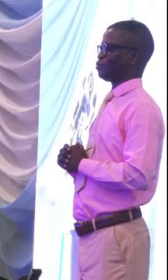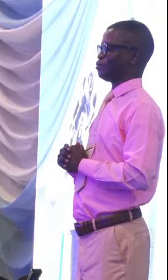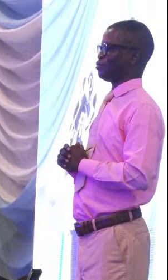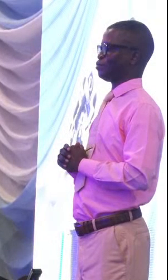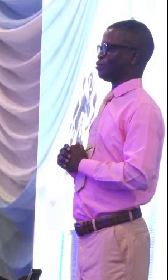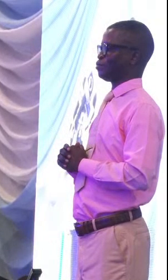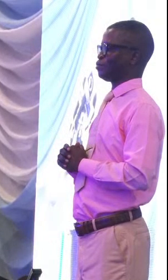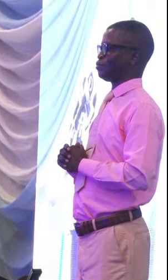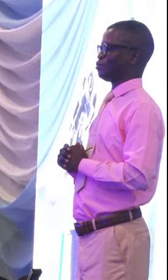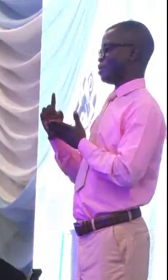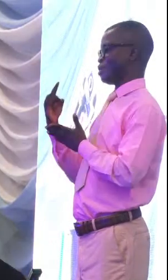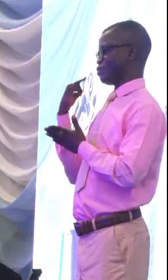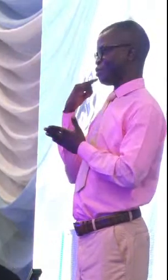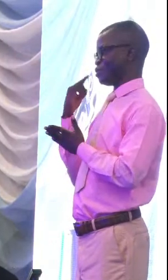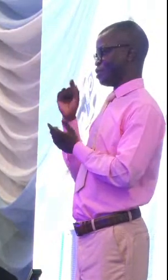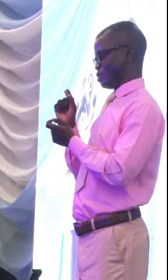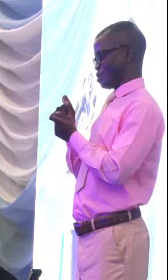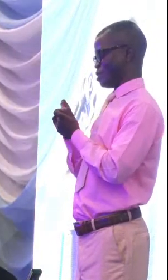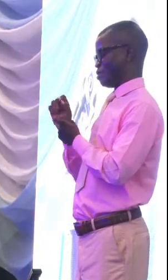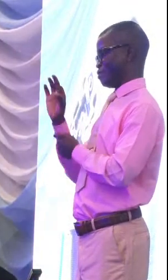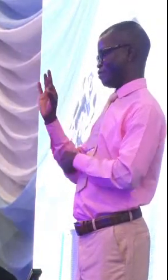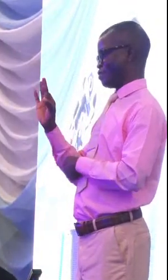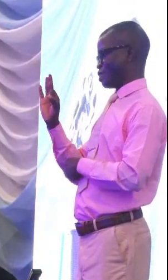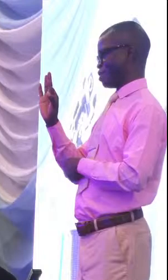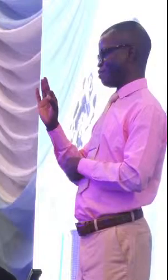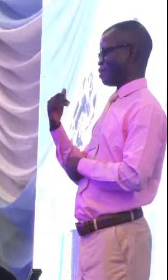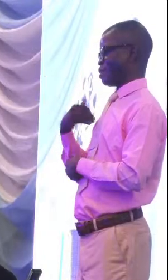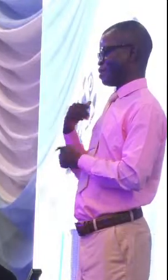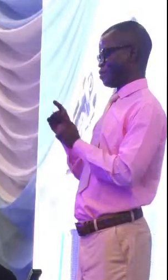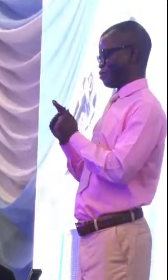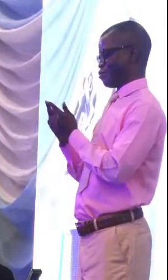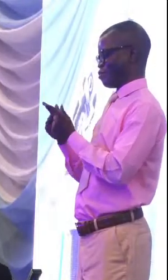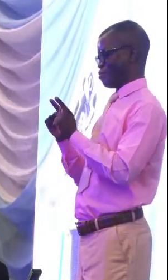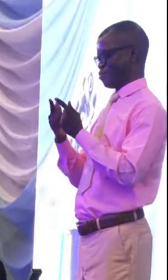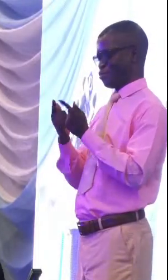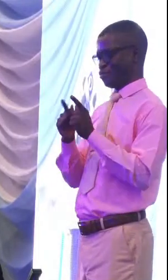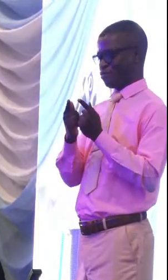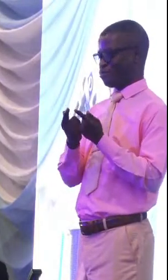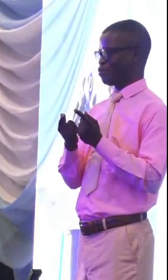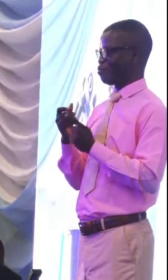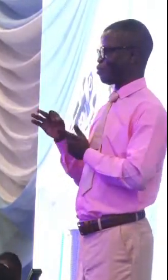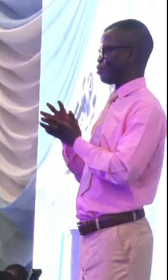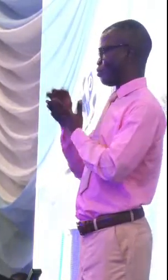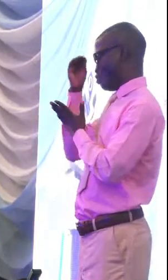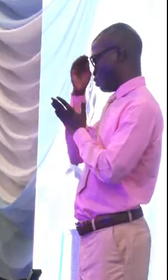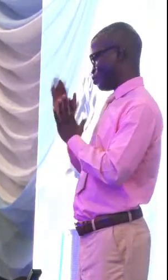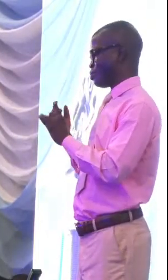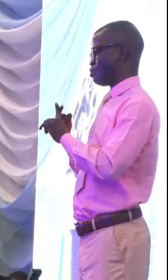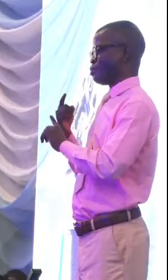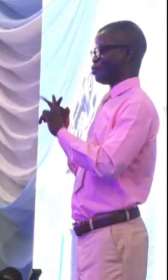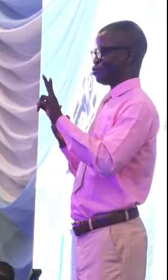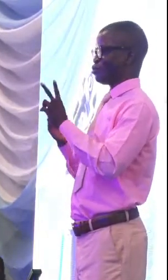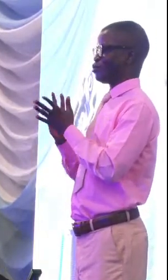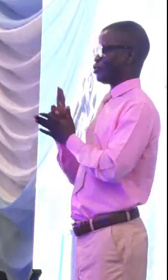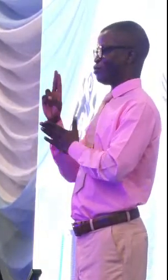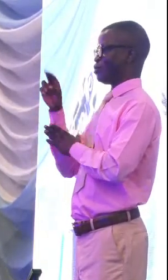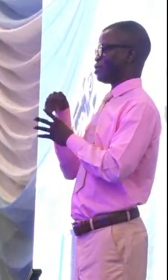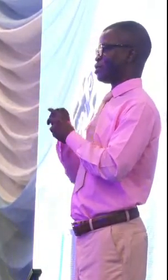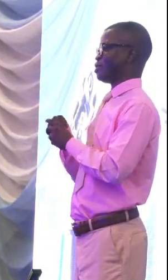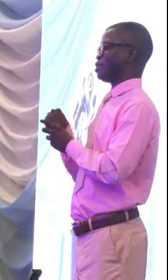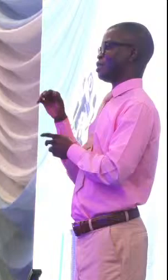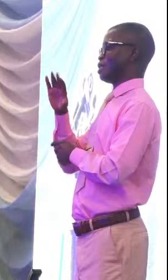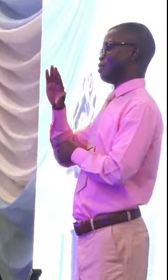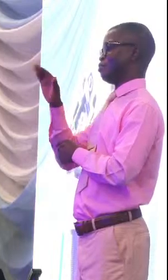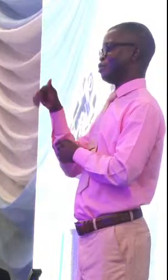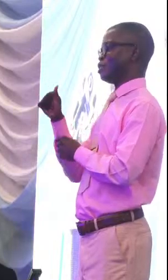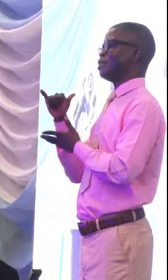Last week, exactly on Friday, we had a group of students from 2 universities in Abuja, that